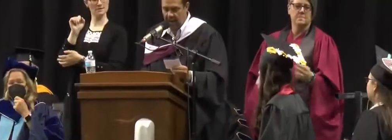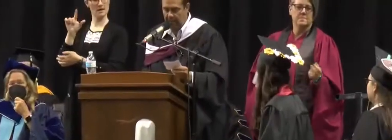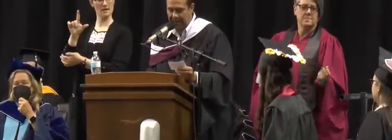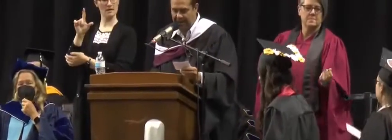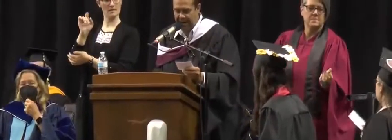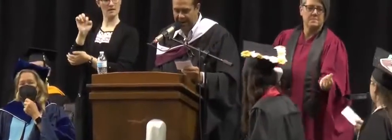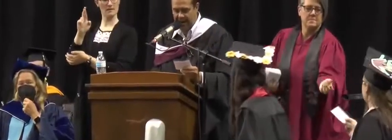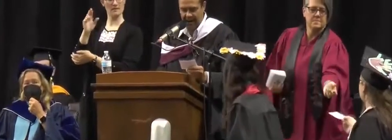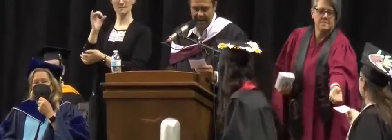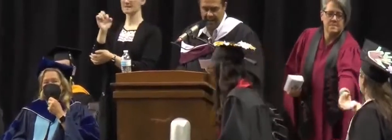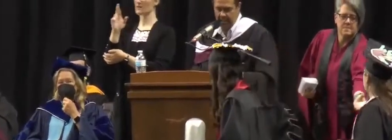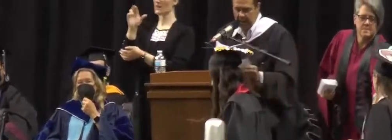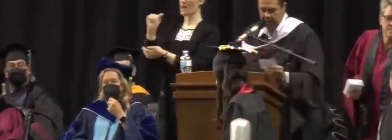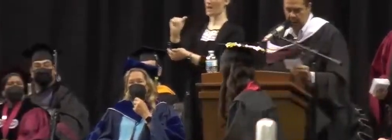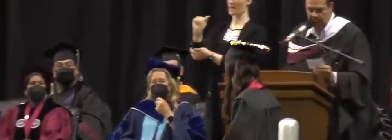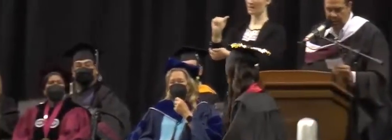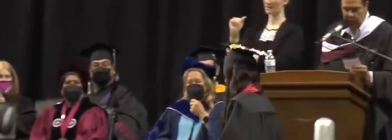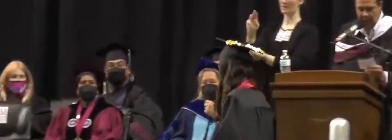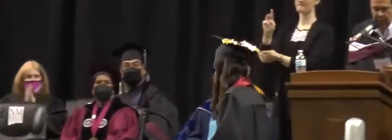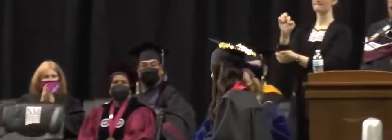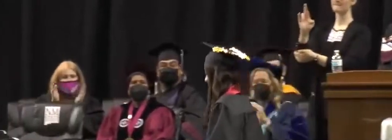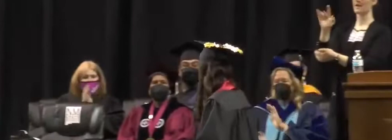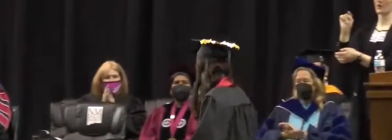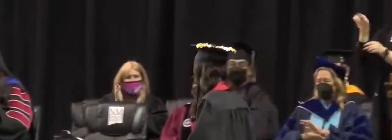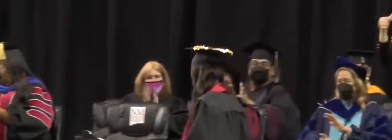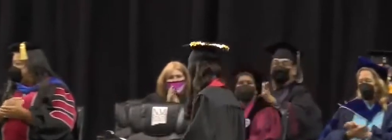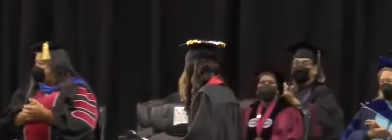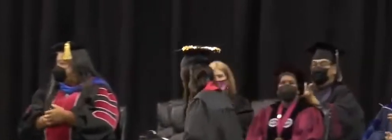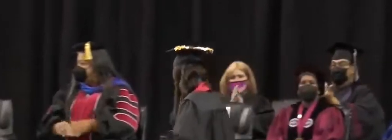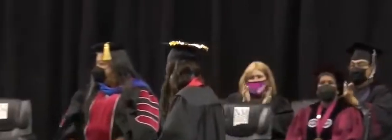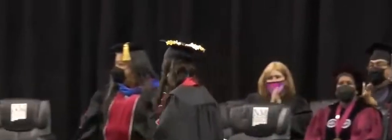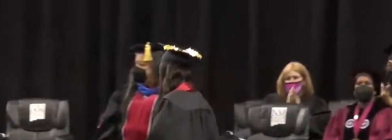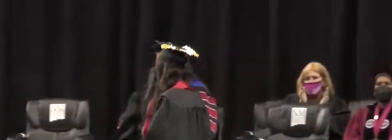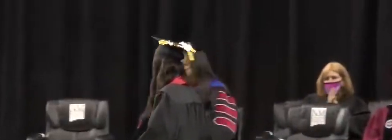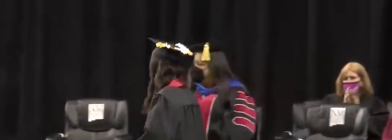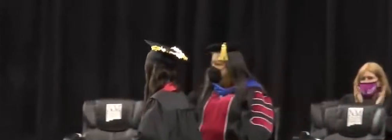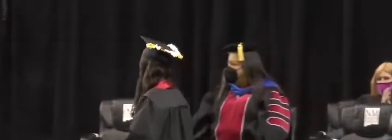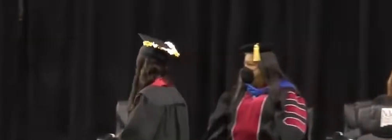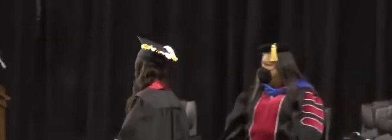Chriselle Becerra, Meritorious Graduate.